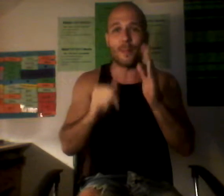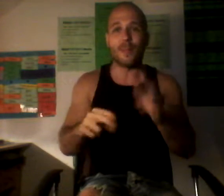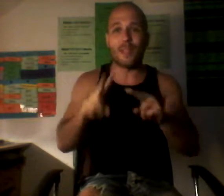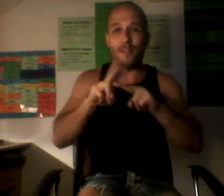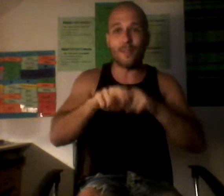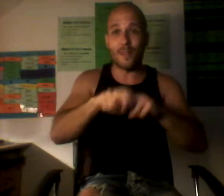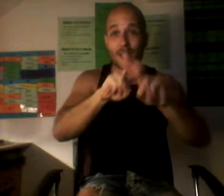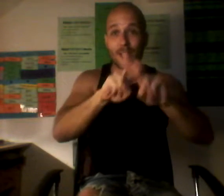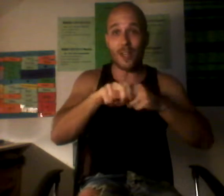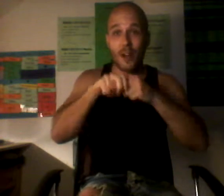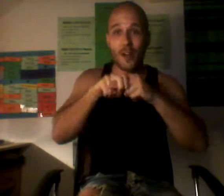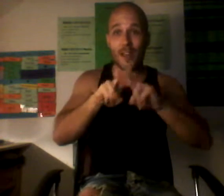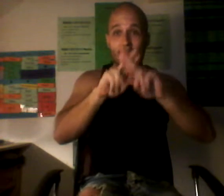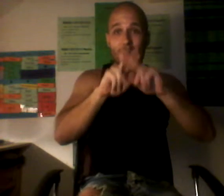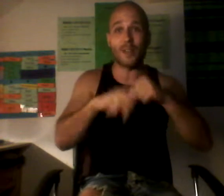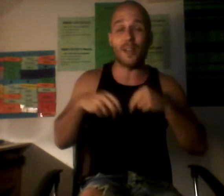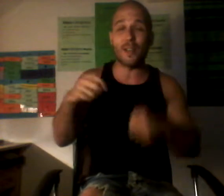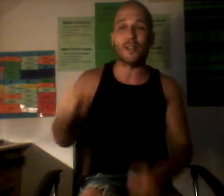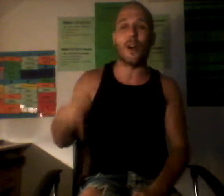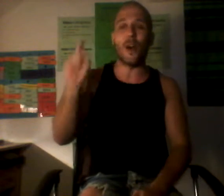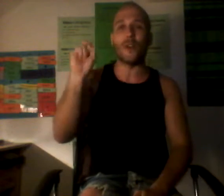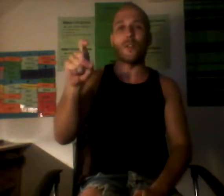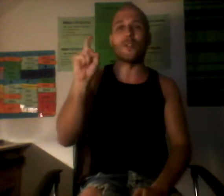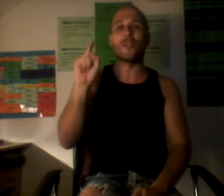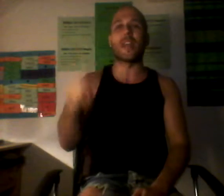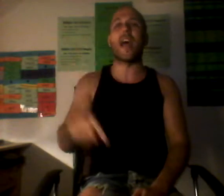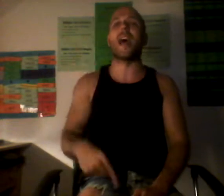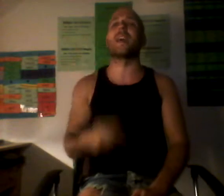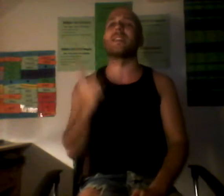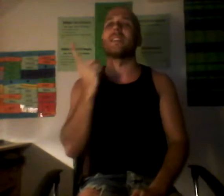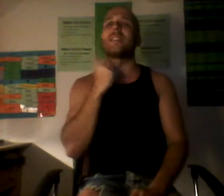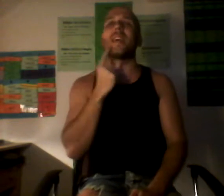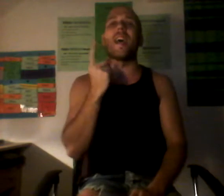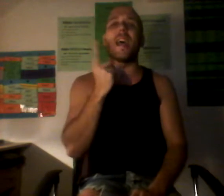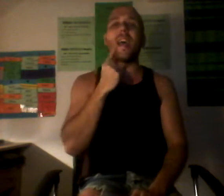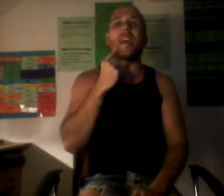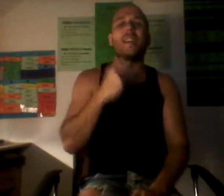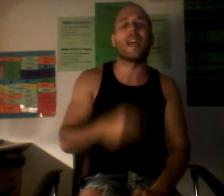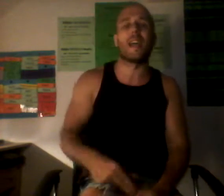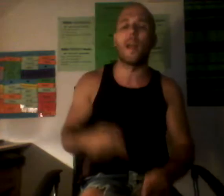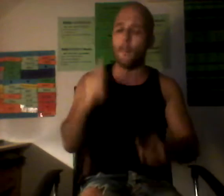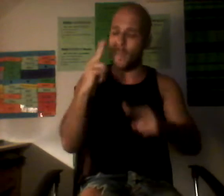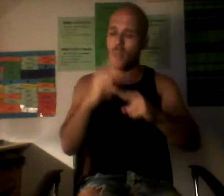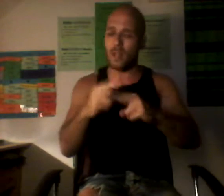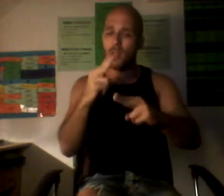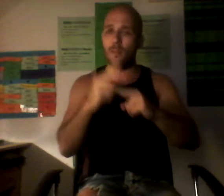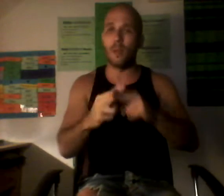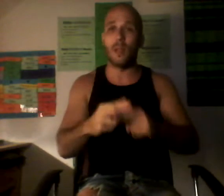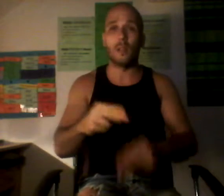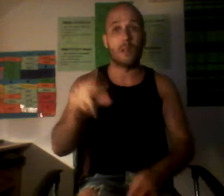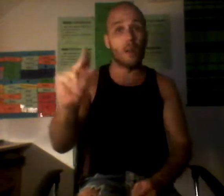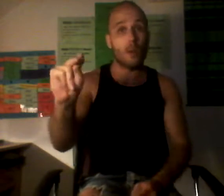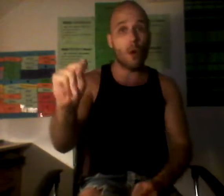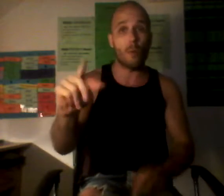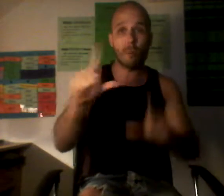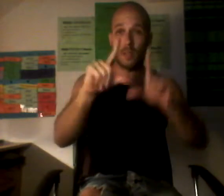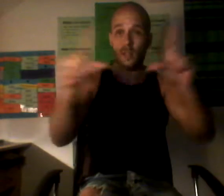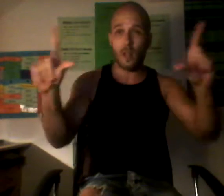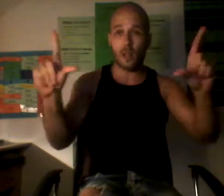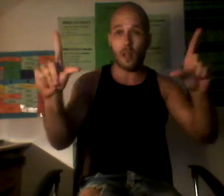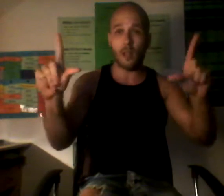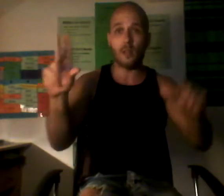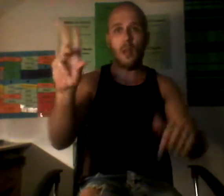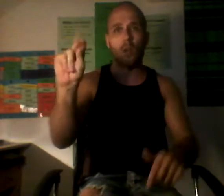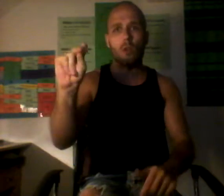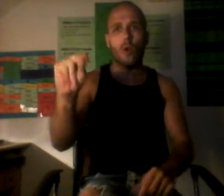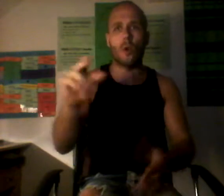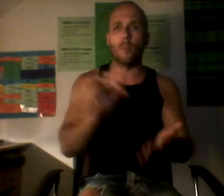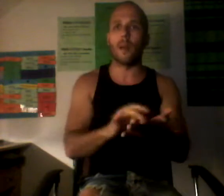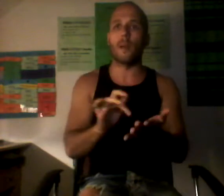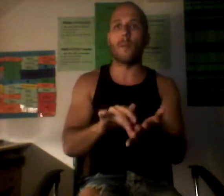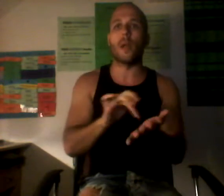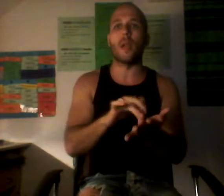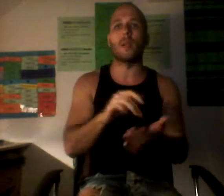and swing your hips, cause all you gotta say is my name is no, my sign is no, my number is